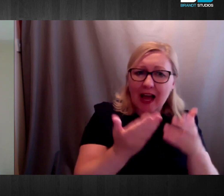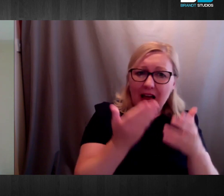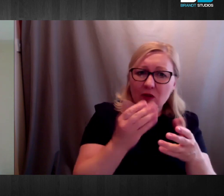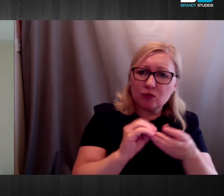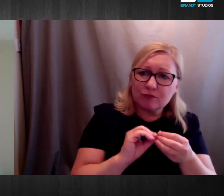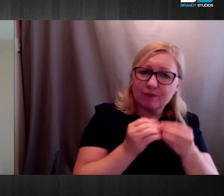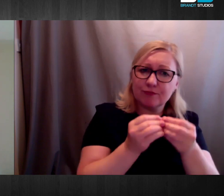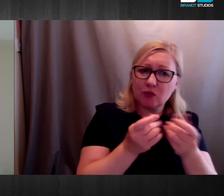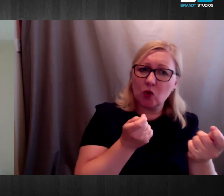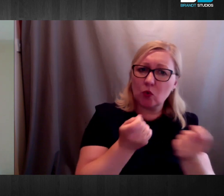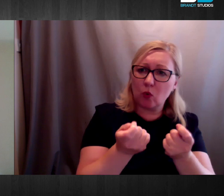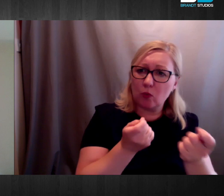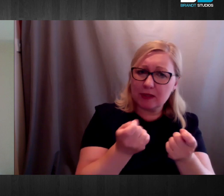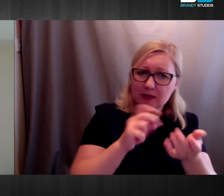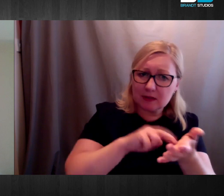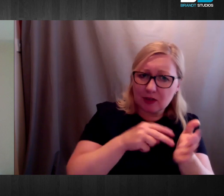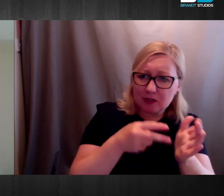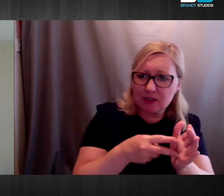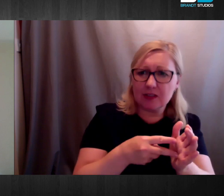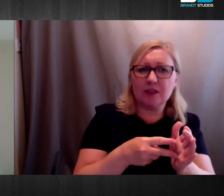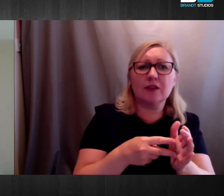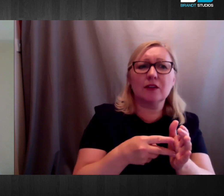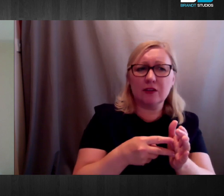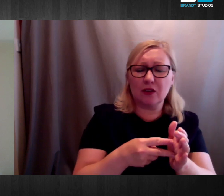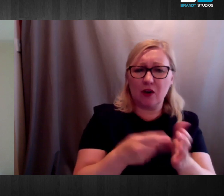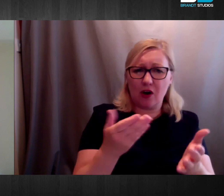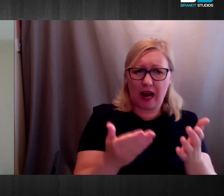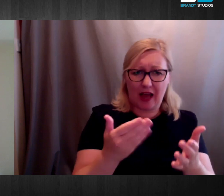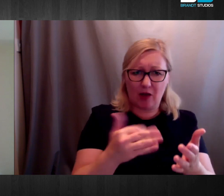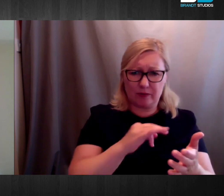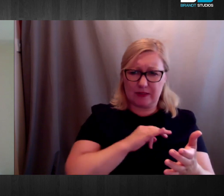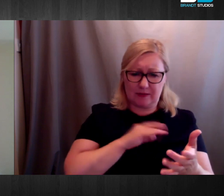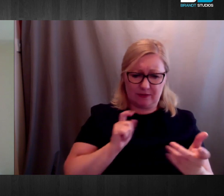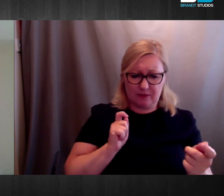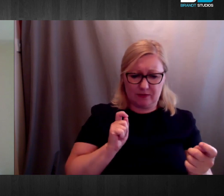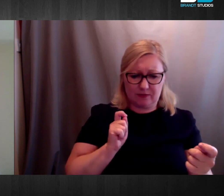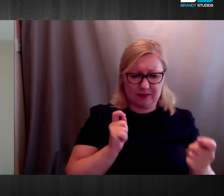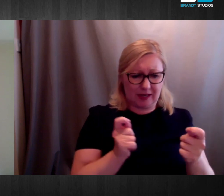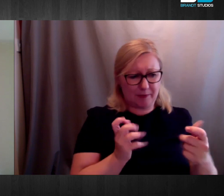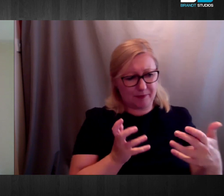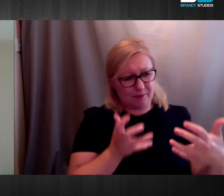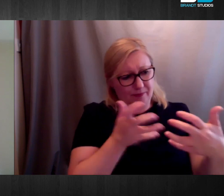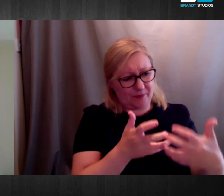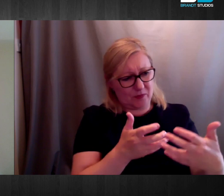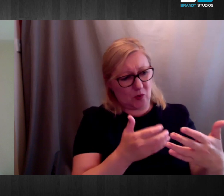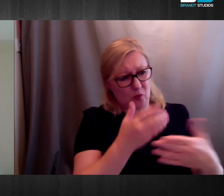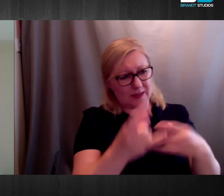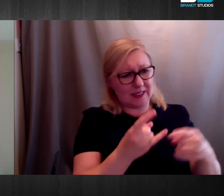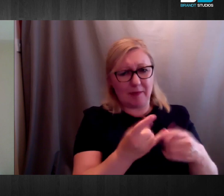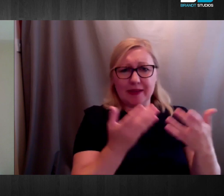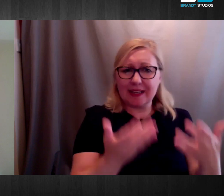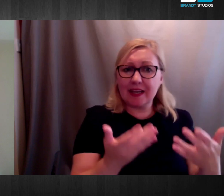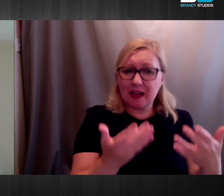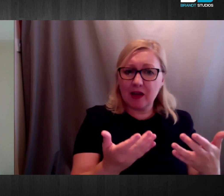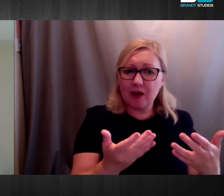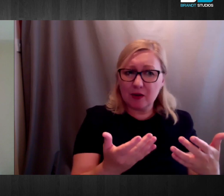I guess adapt to these changing circumstances. I know with my personal experience, I've